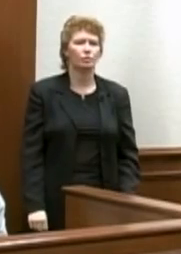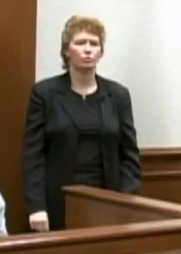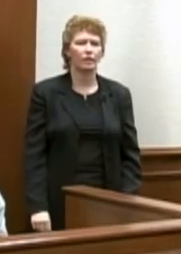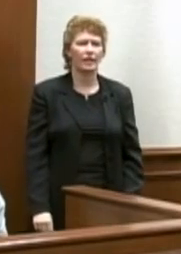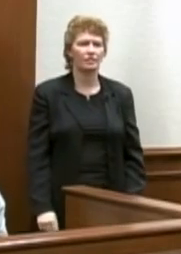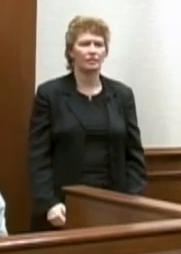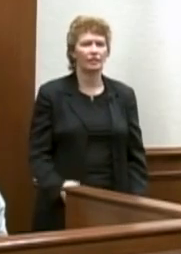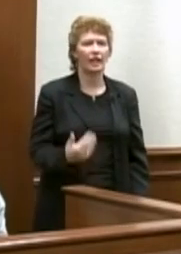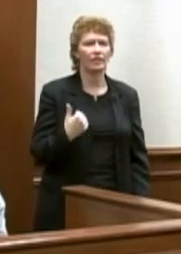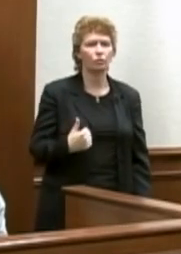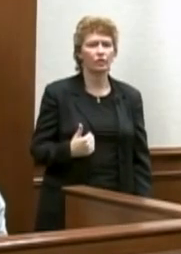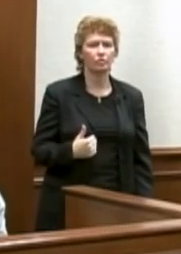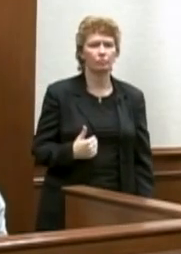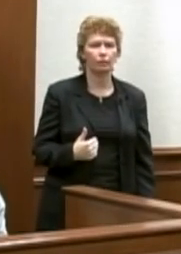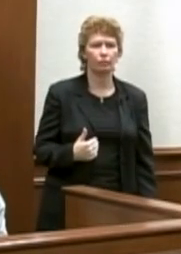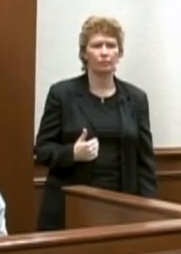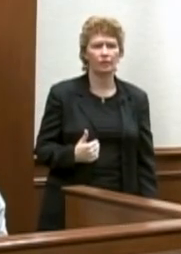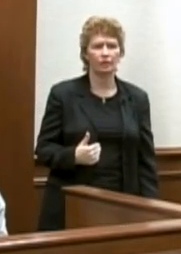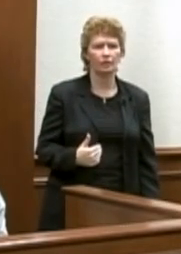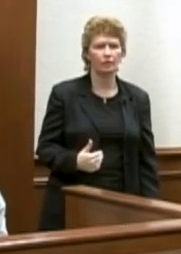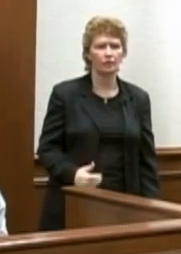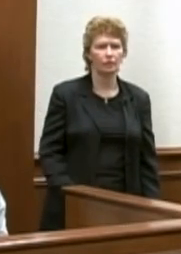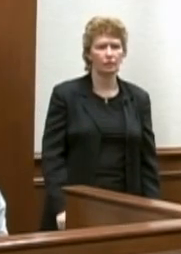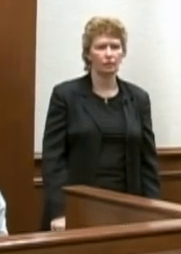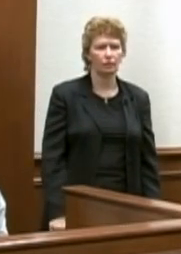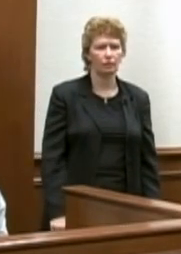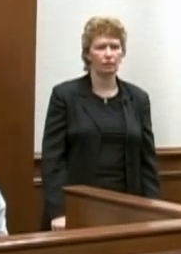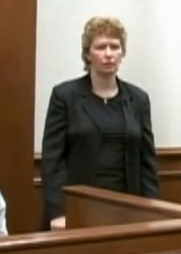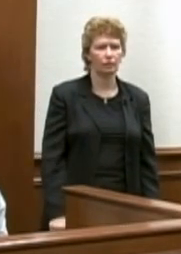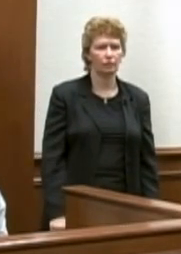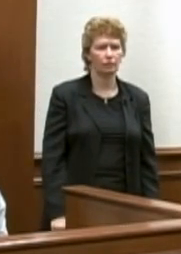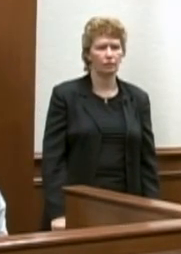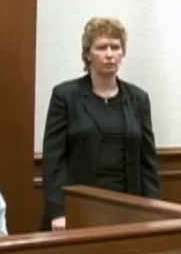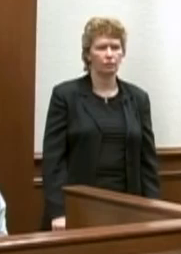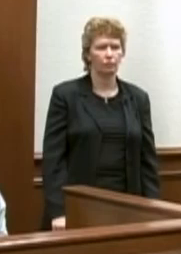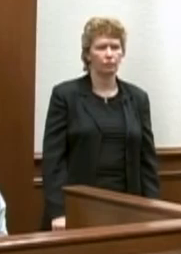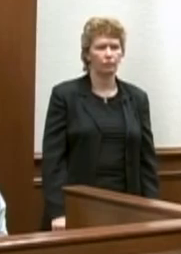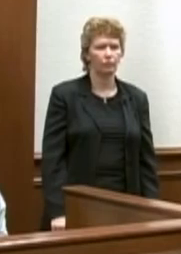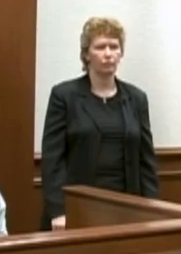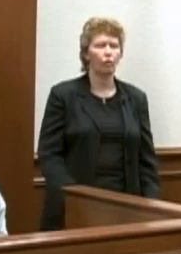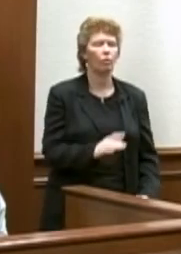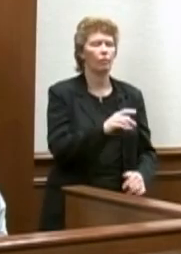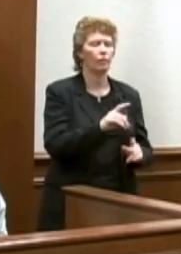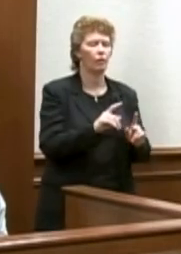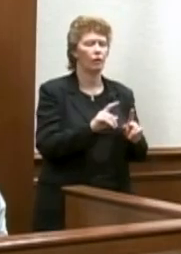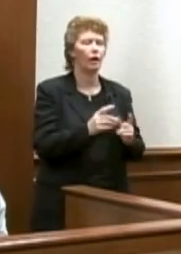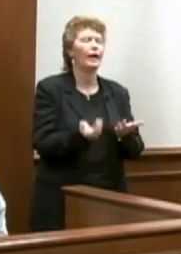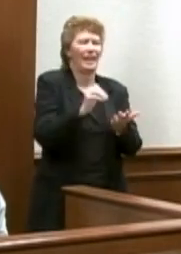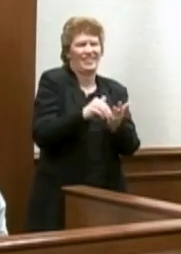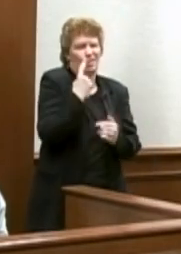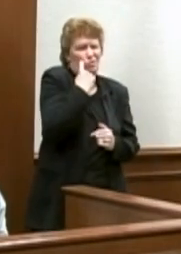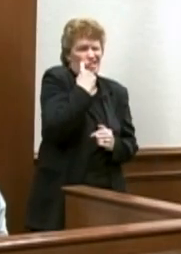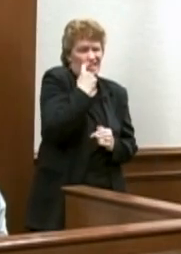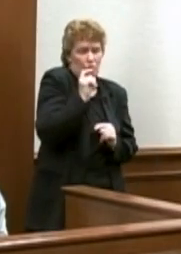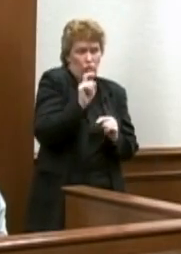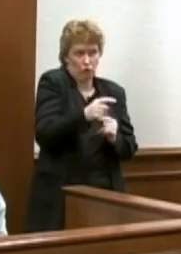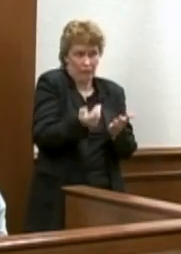And the interpreters would ask that the last question be repeated. When was the next time you saw them